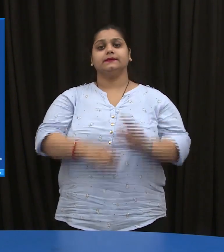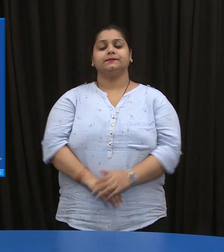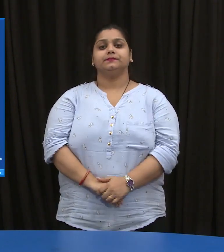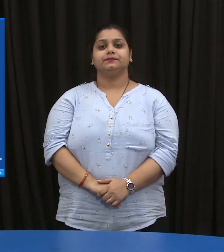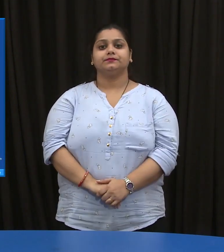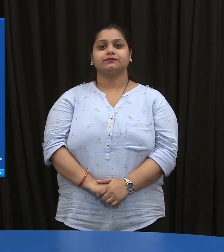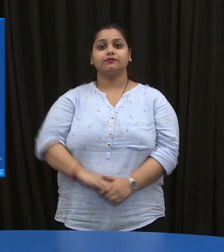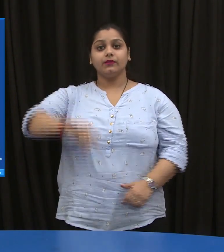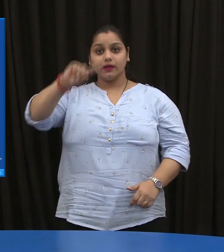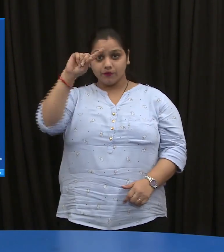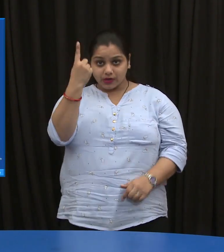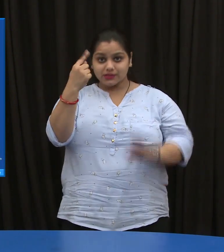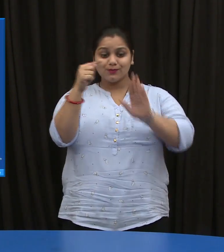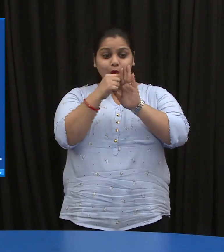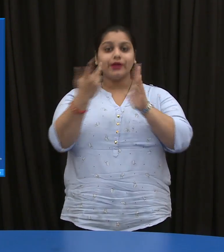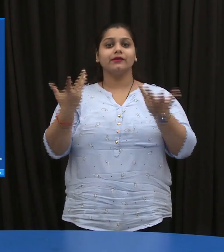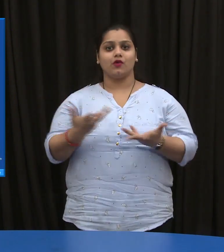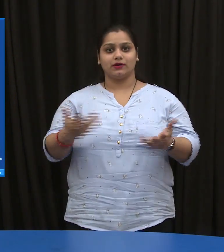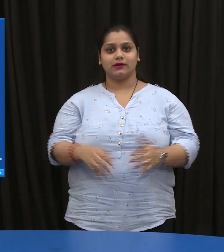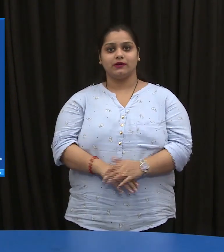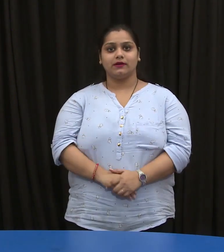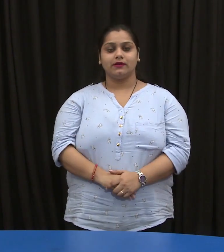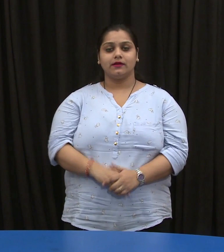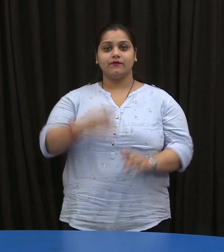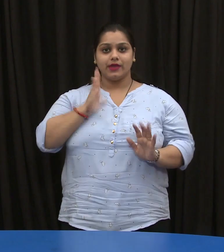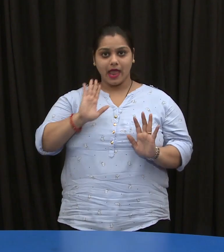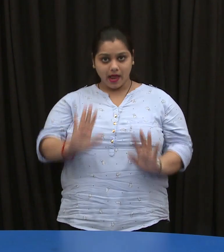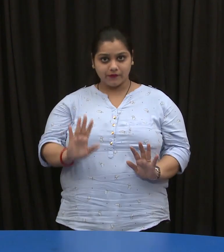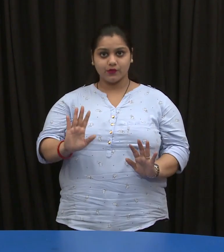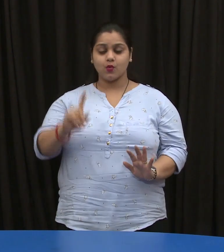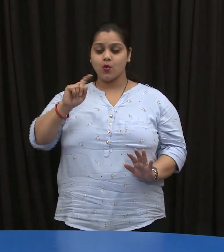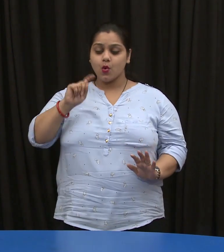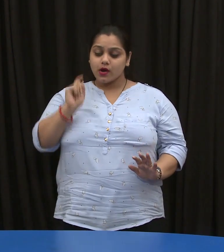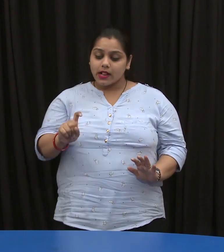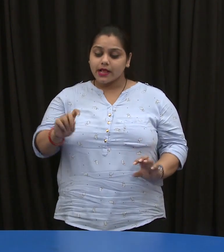The first point is we have to click on the start button.